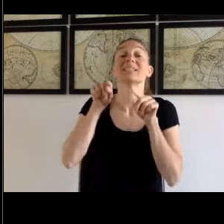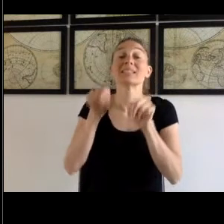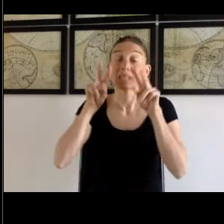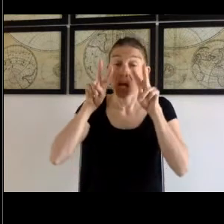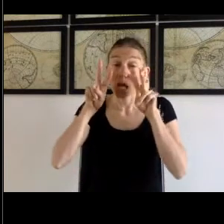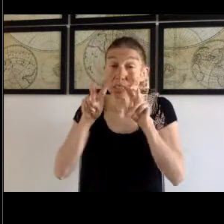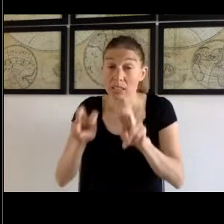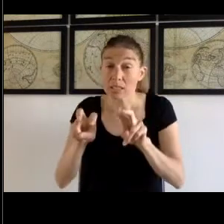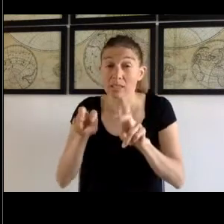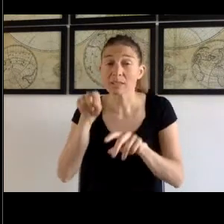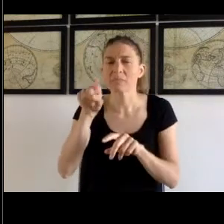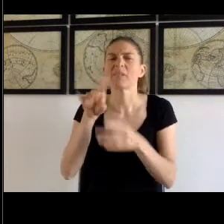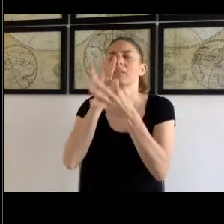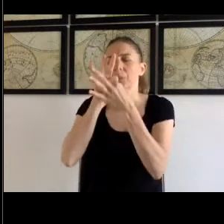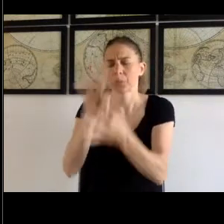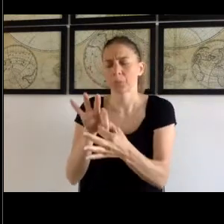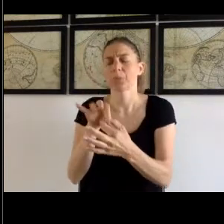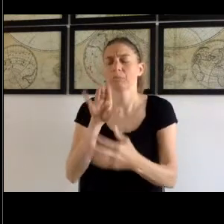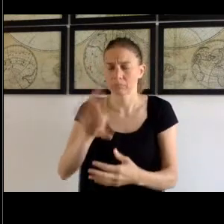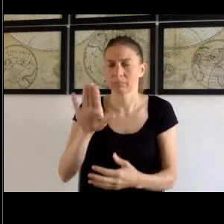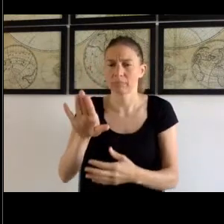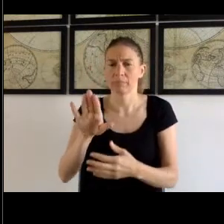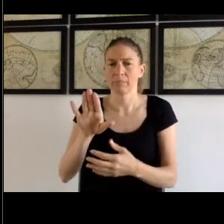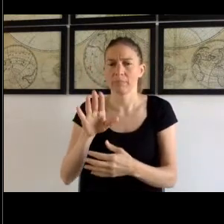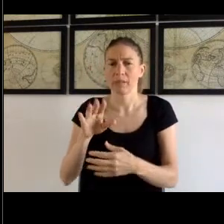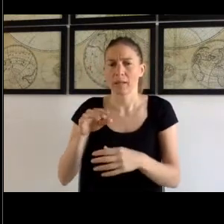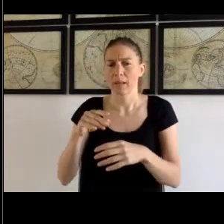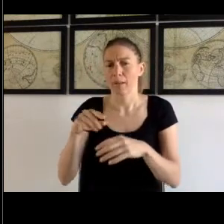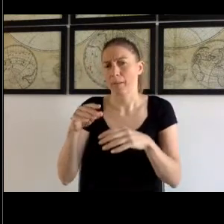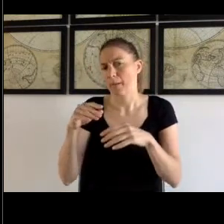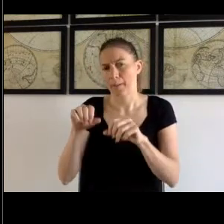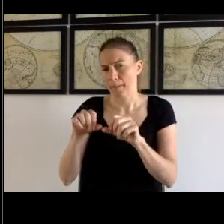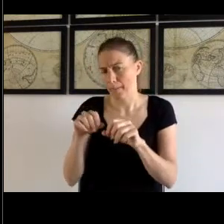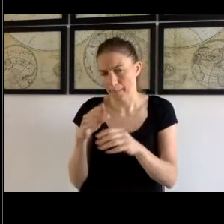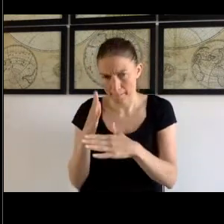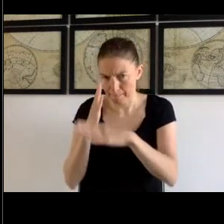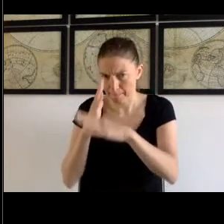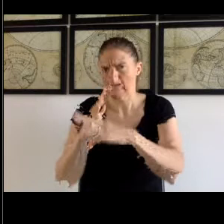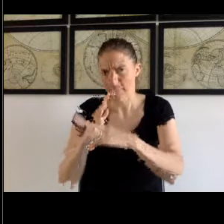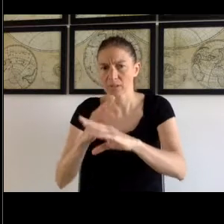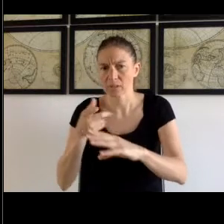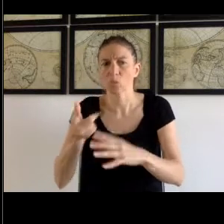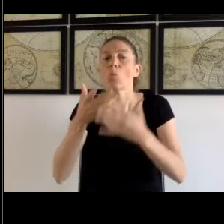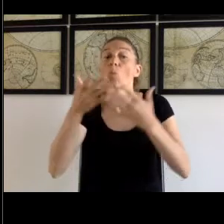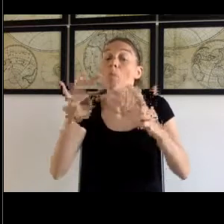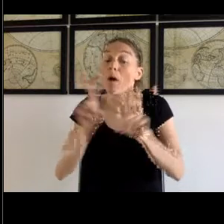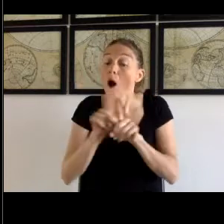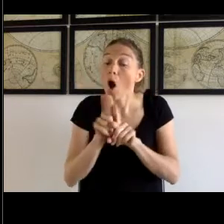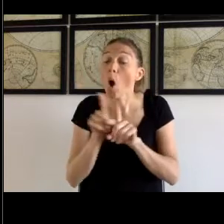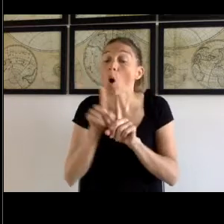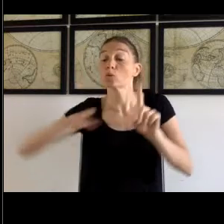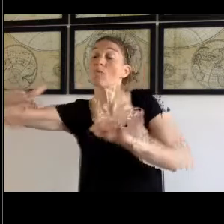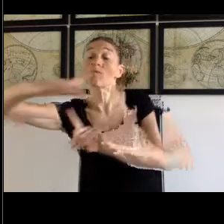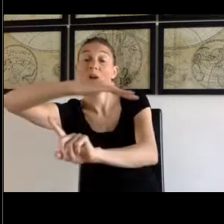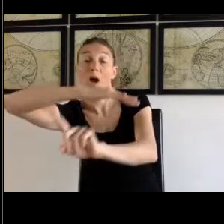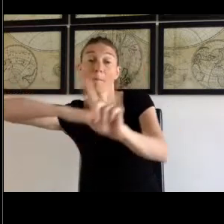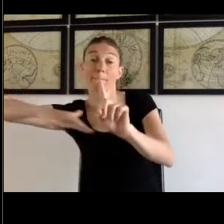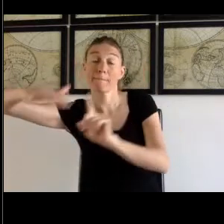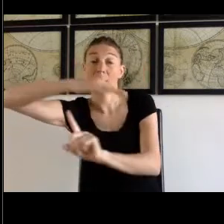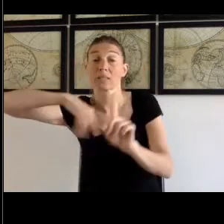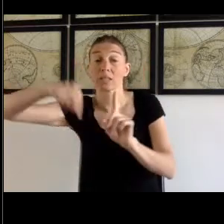is related to the impairment, the functional capacity, and the environmental factors. And that is the